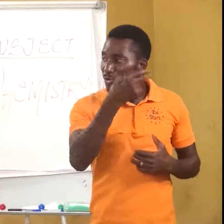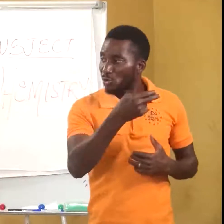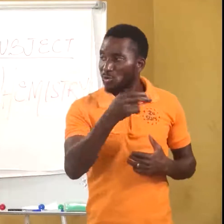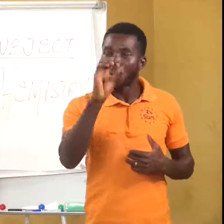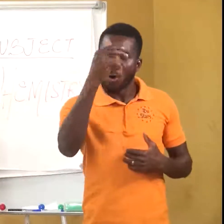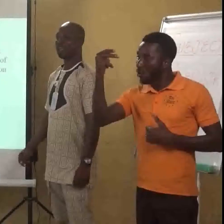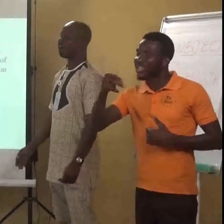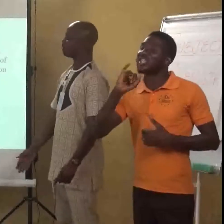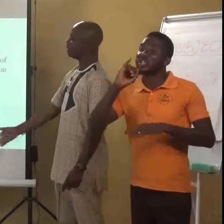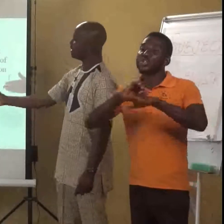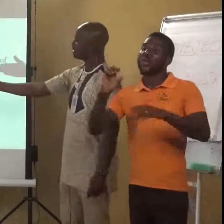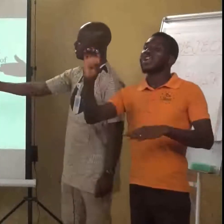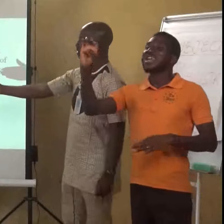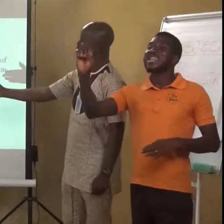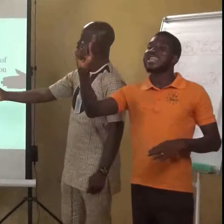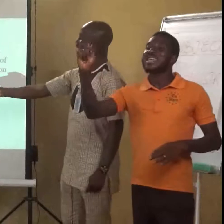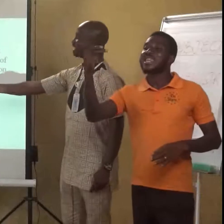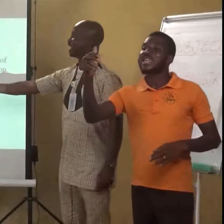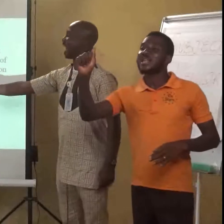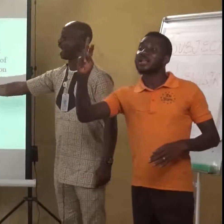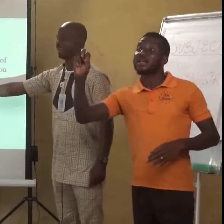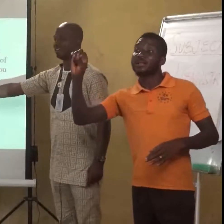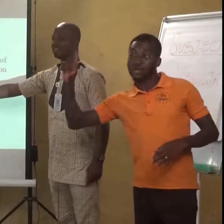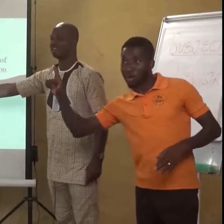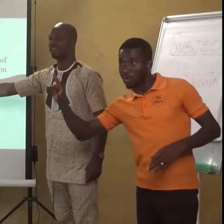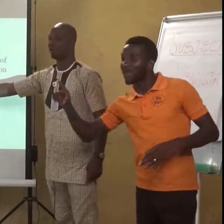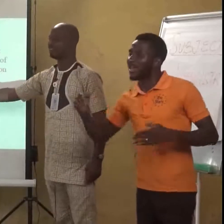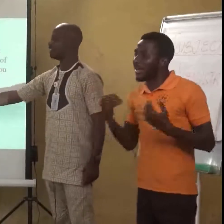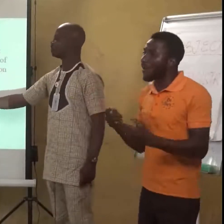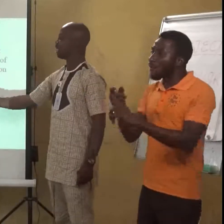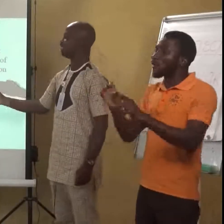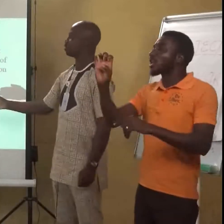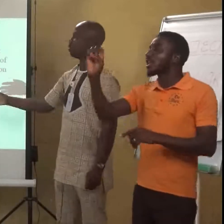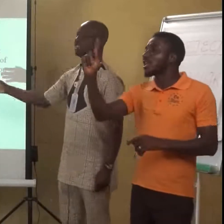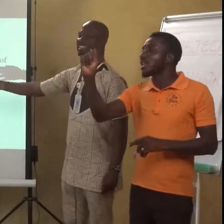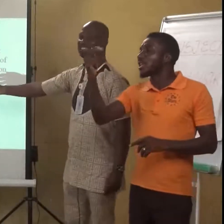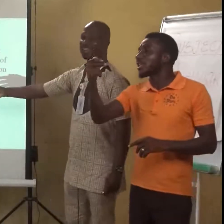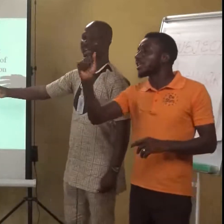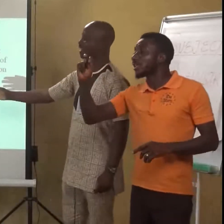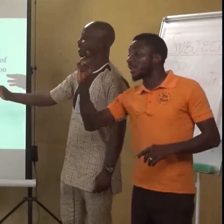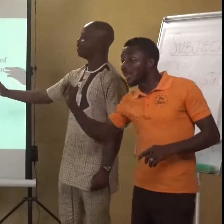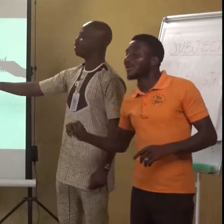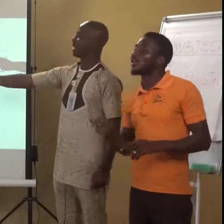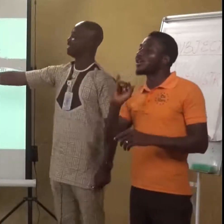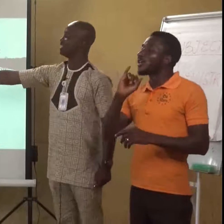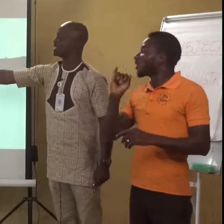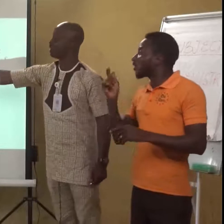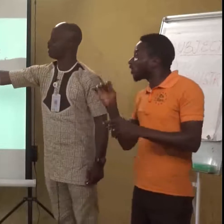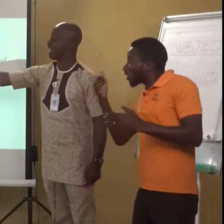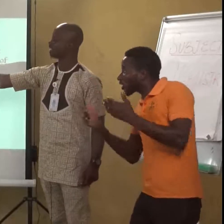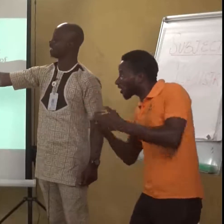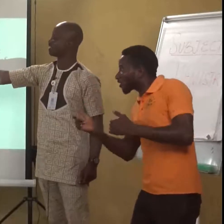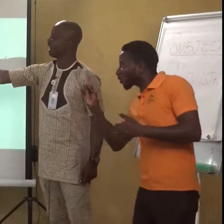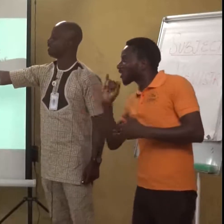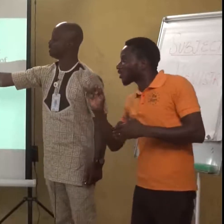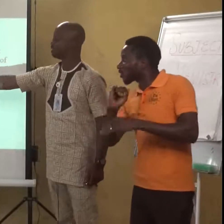in chemistry. And from ethanol to ethanol is another one. The next one is called ethanol. If you look at the ethanol, there